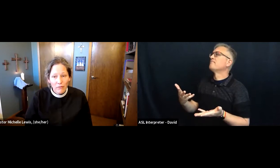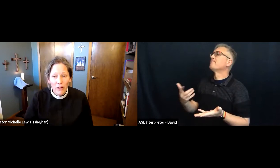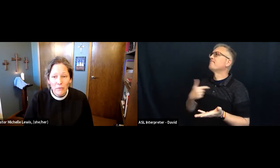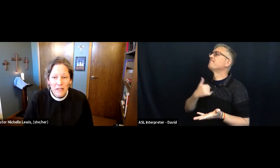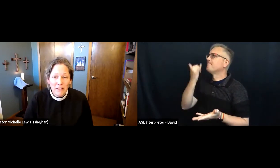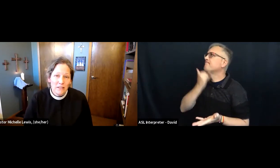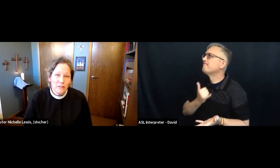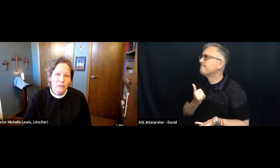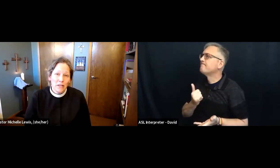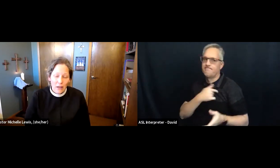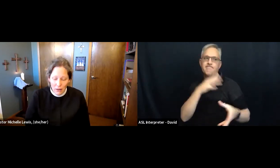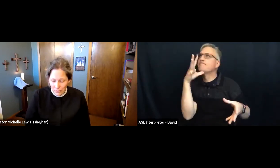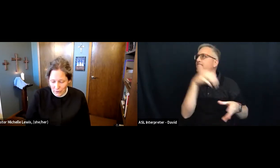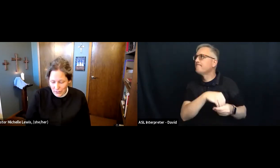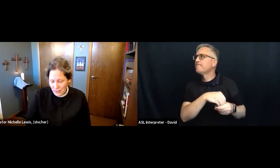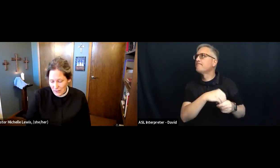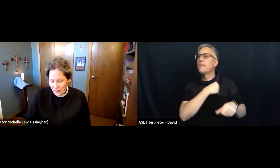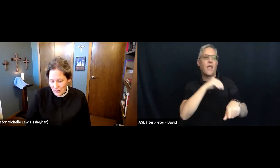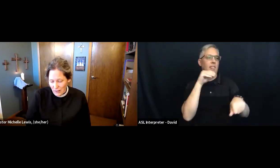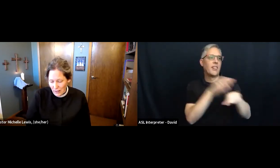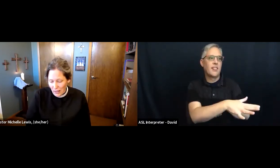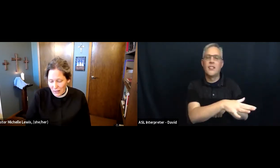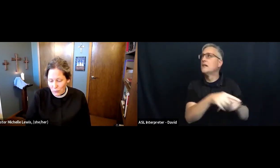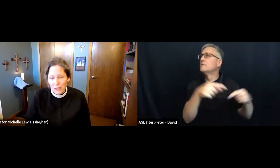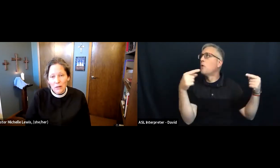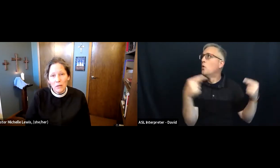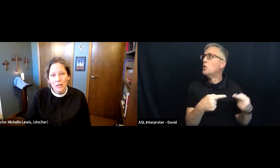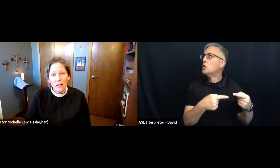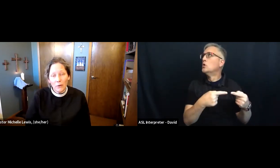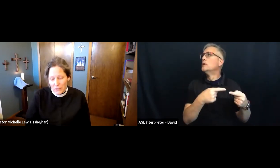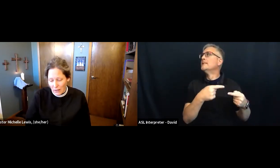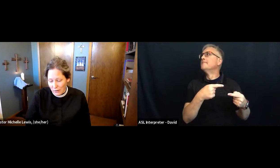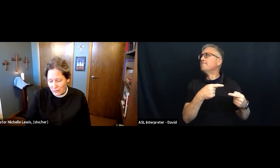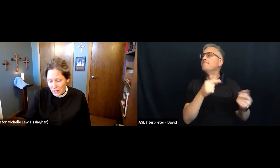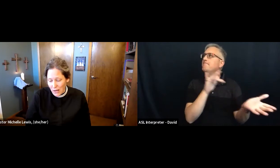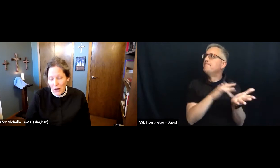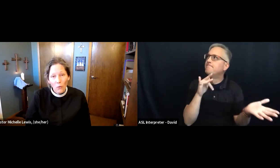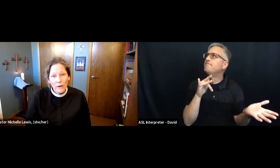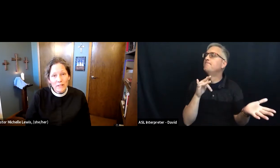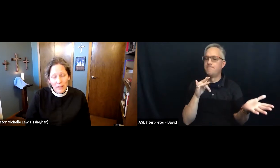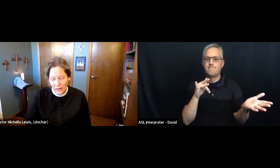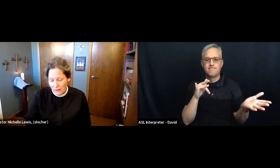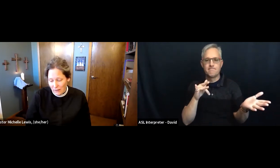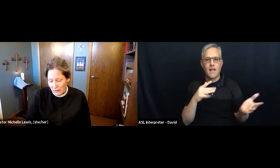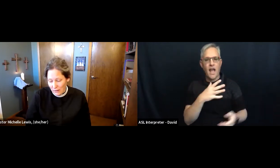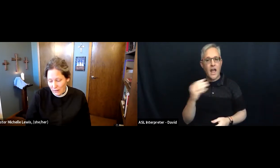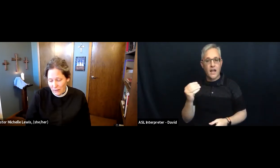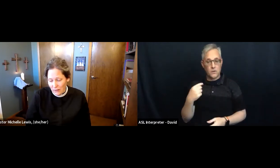our involvement in hurting others, and we commit ourselves once